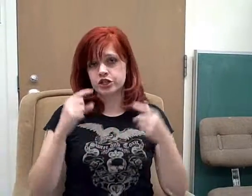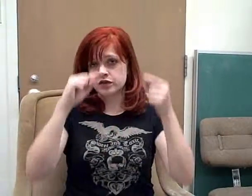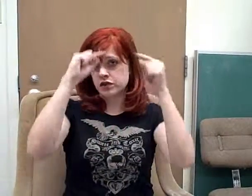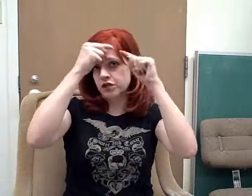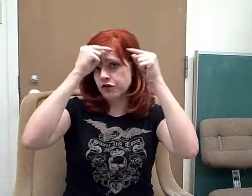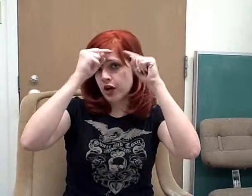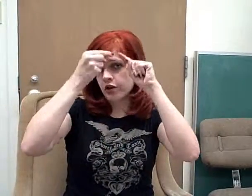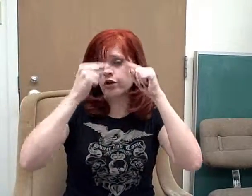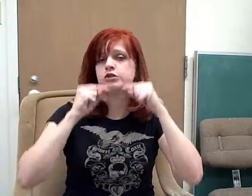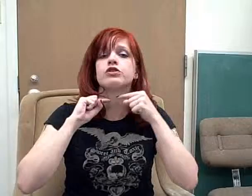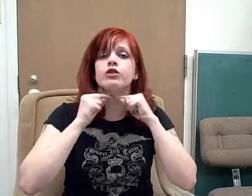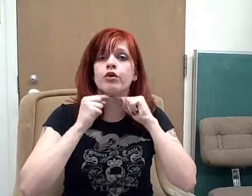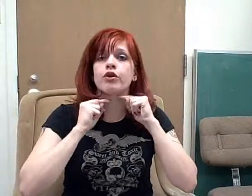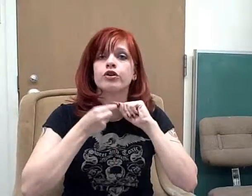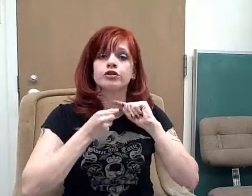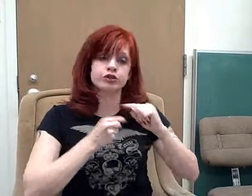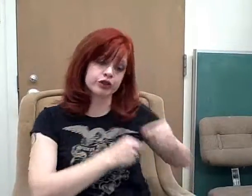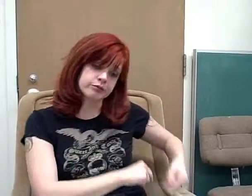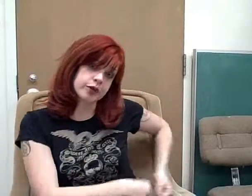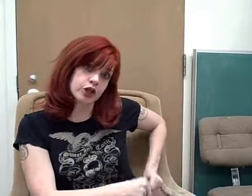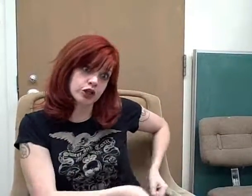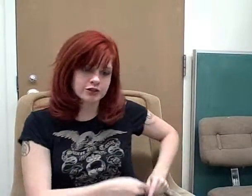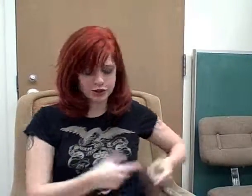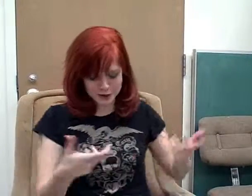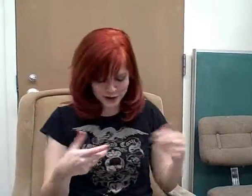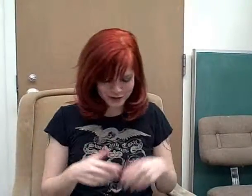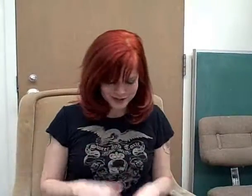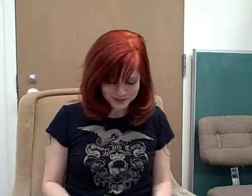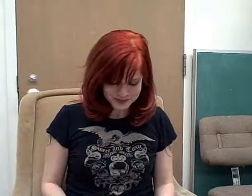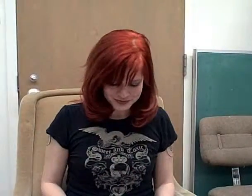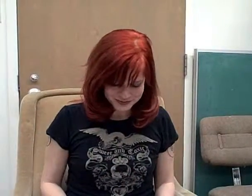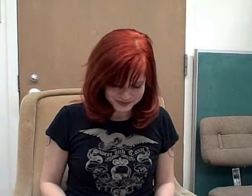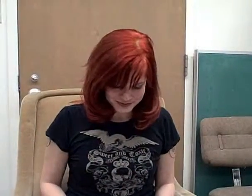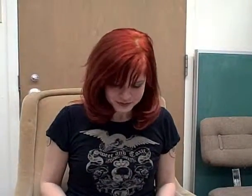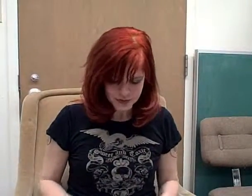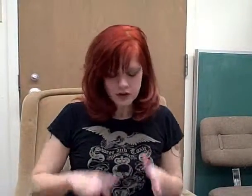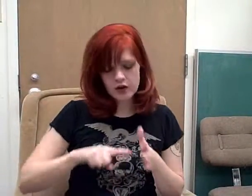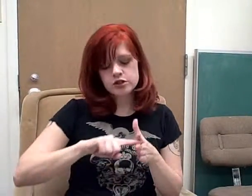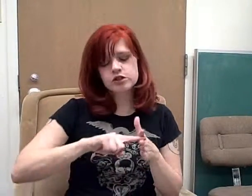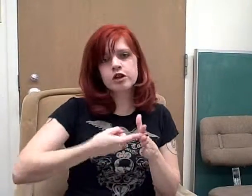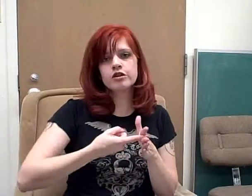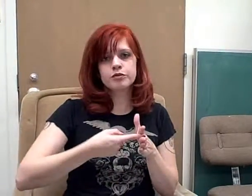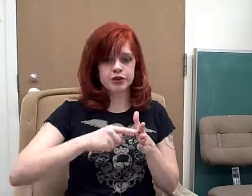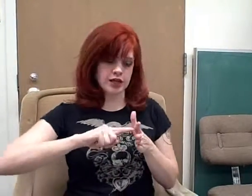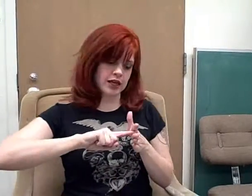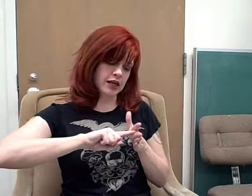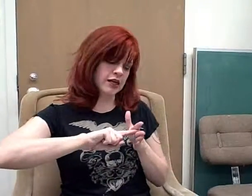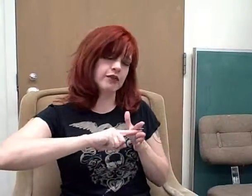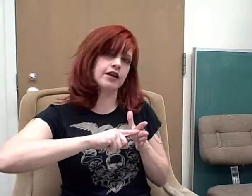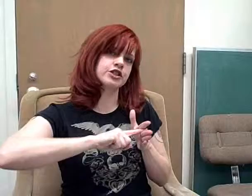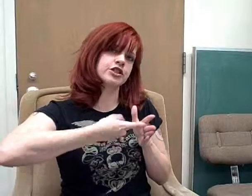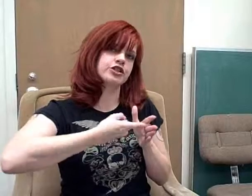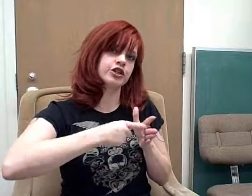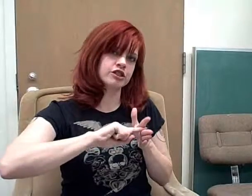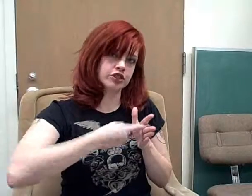of the signs if your head hurts, your throat hurts, or your butt hurts, or whatever. Start, put the key in the ignition and turn it.